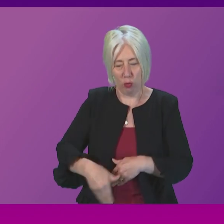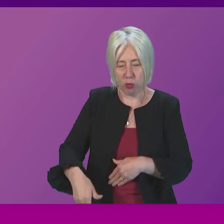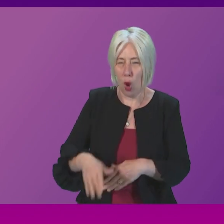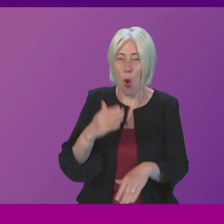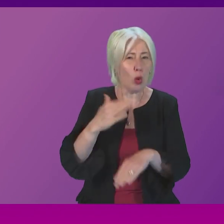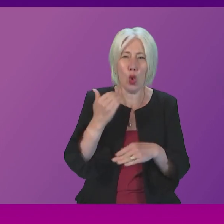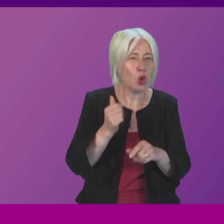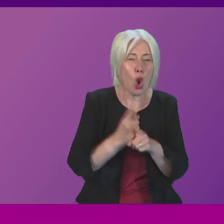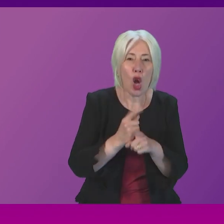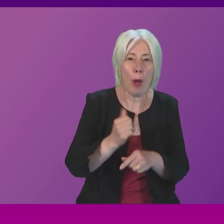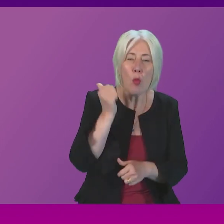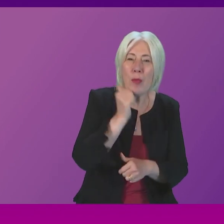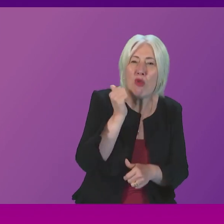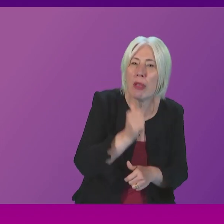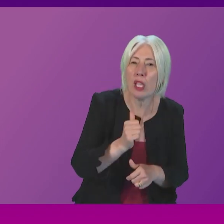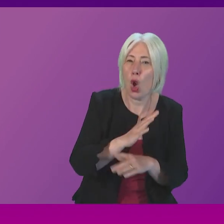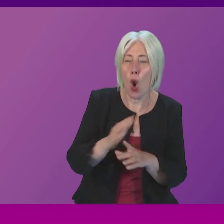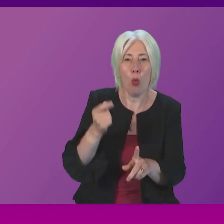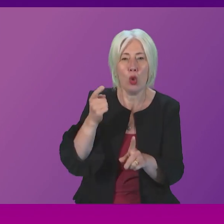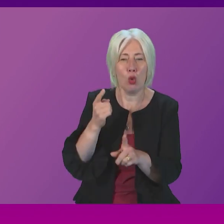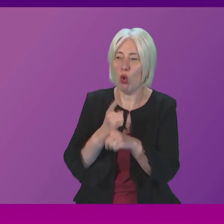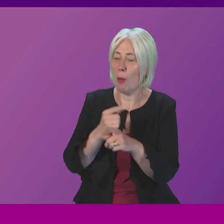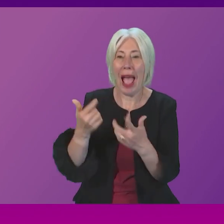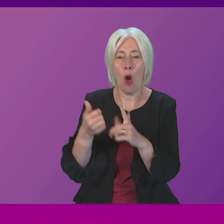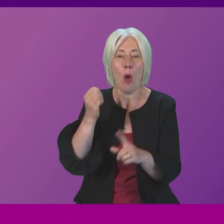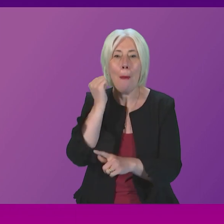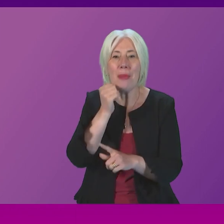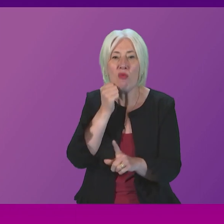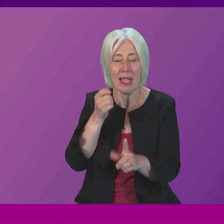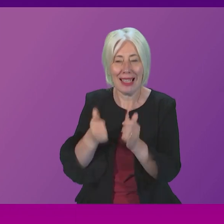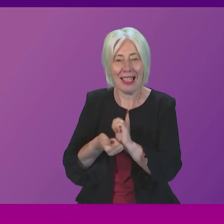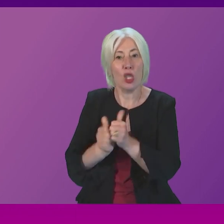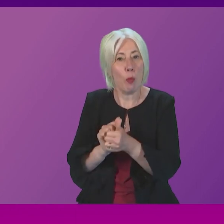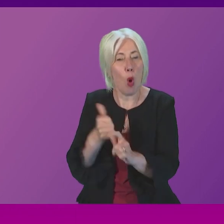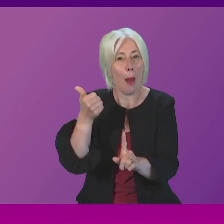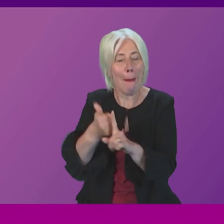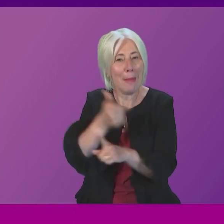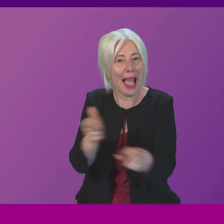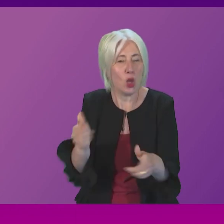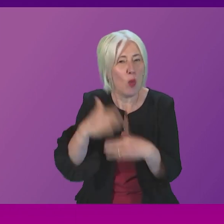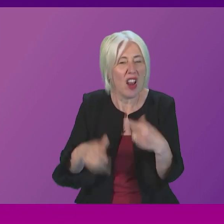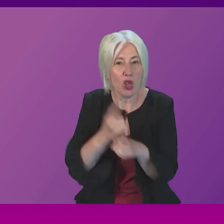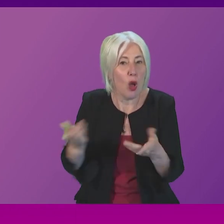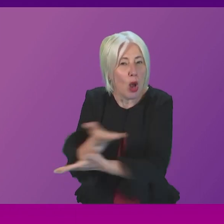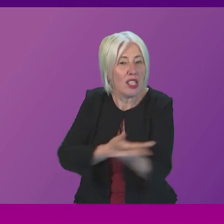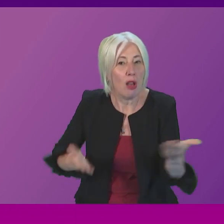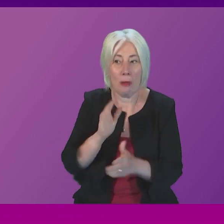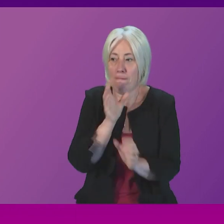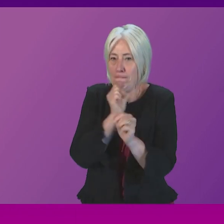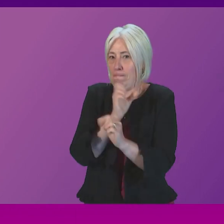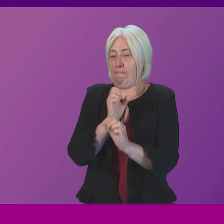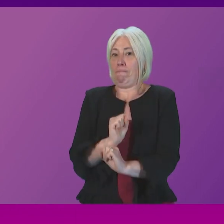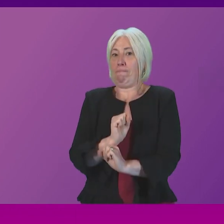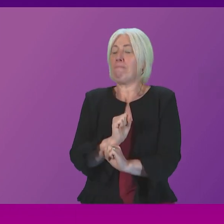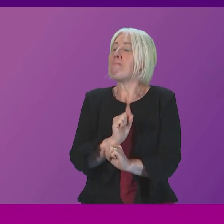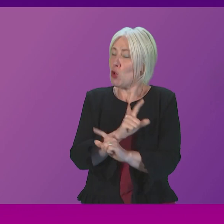periods, we don't talk about the impact of periods on sport. And all those things are really important, and I think there is an effect on mental health. So I